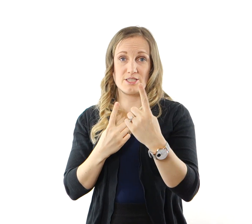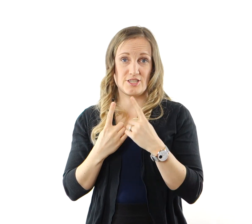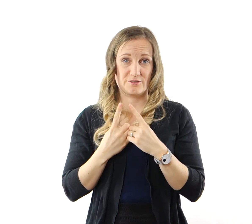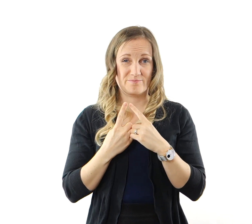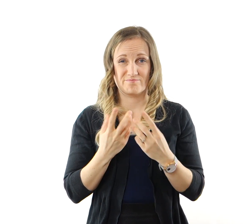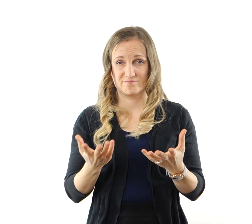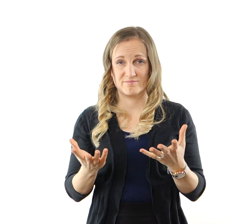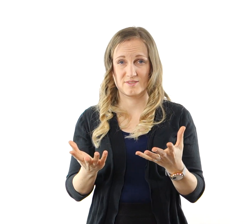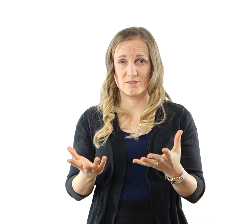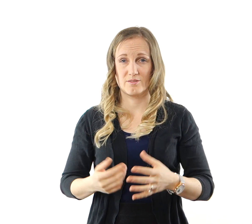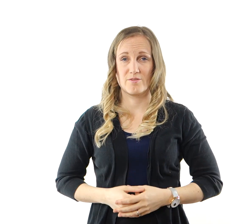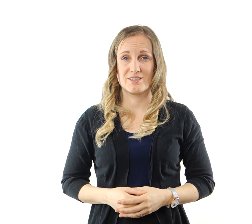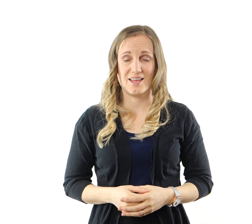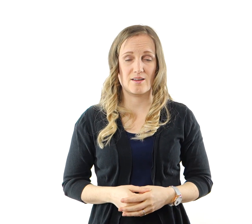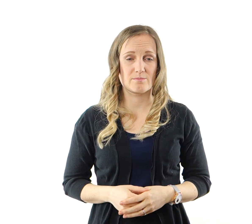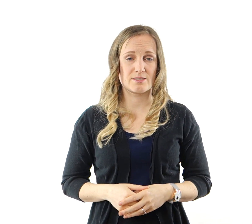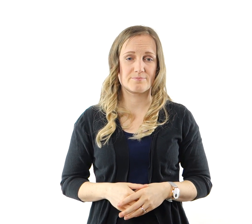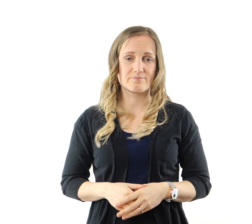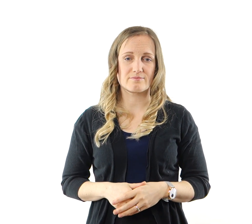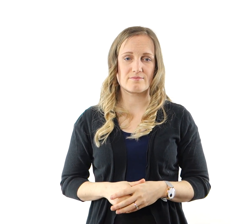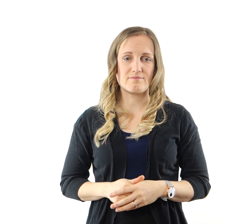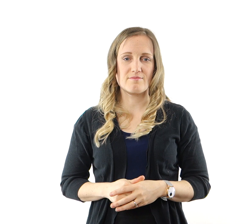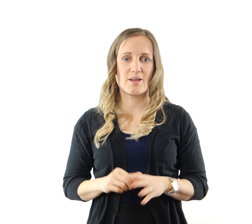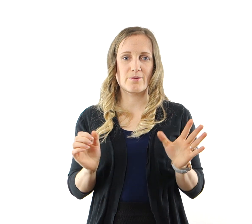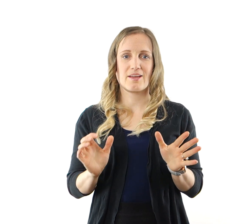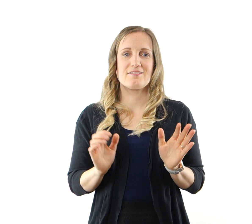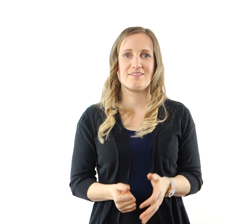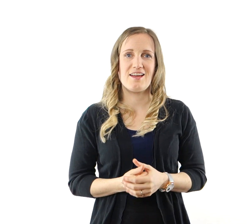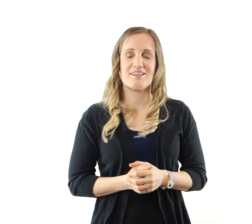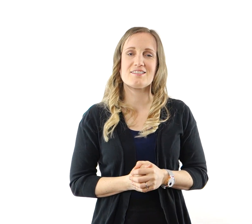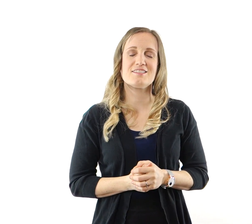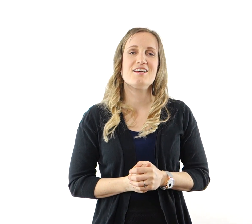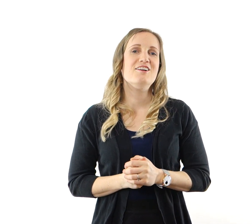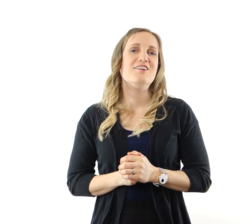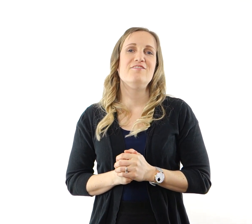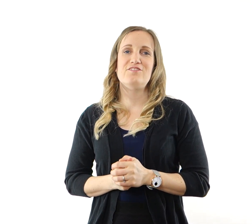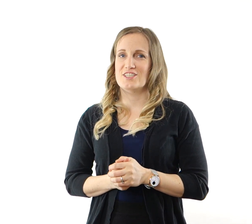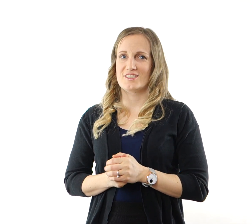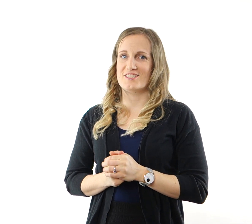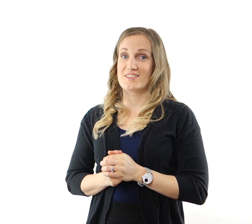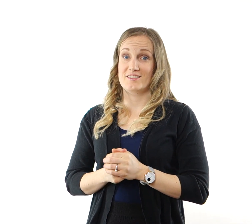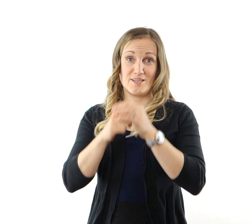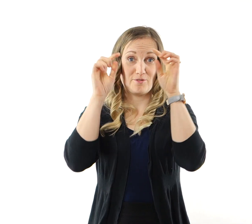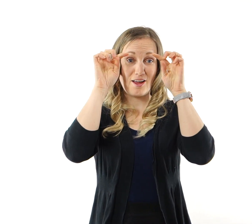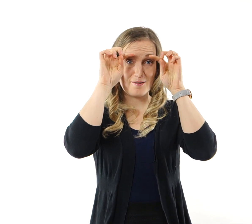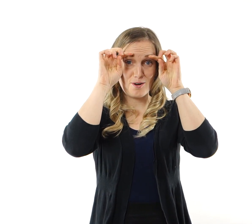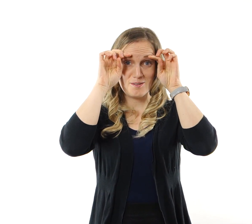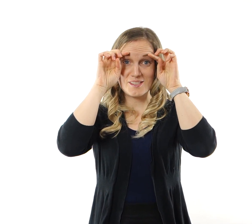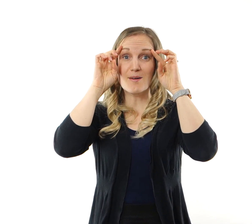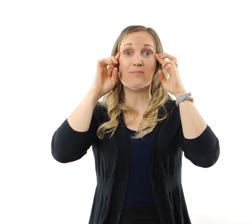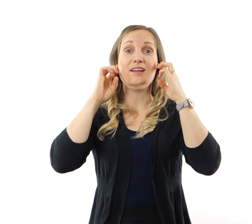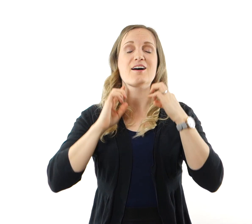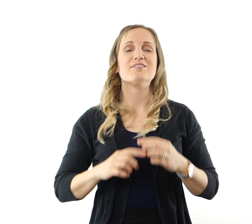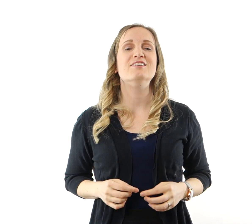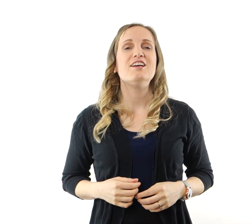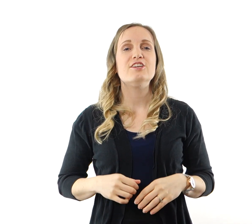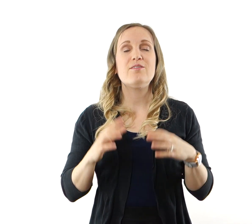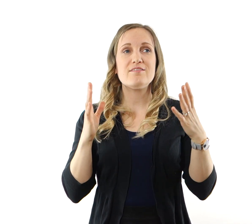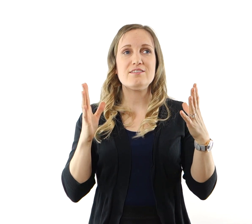you. So hopefully that helps. Okay, next verse. Keep your eyebrows up now. You don't have to have